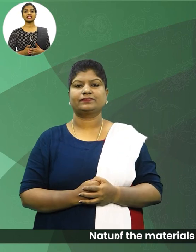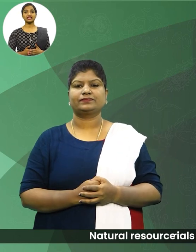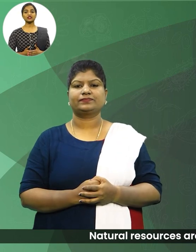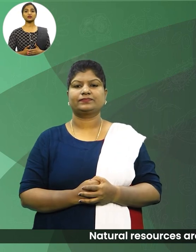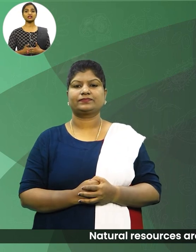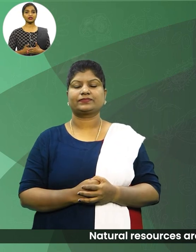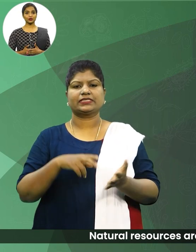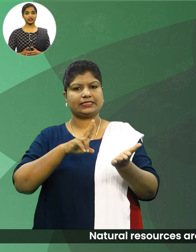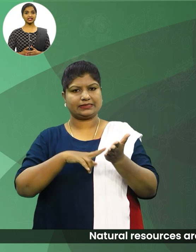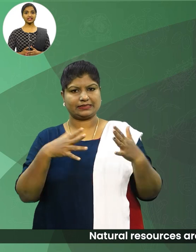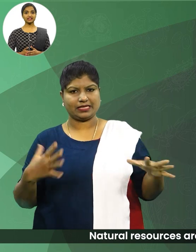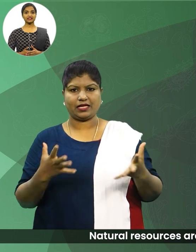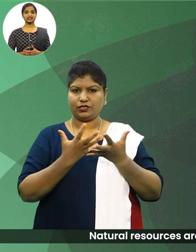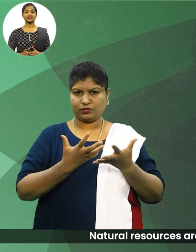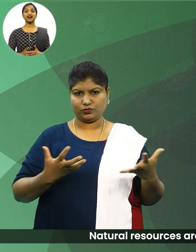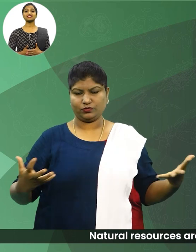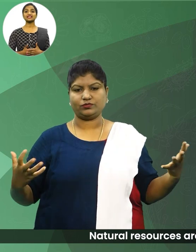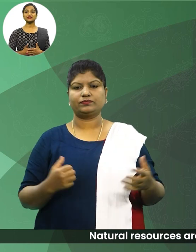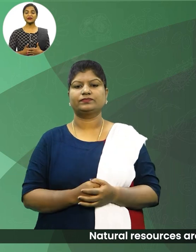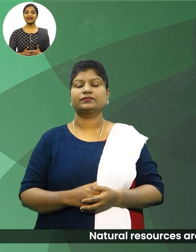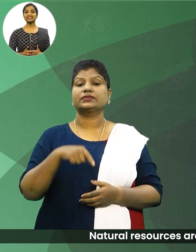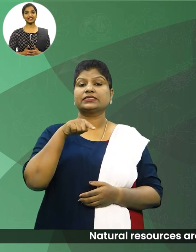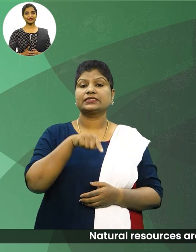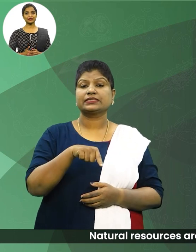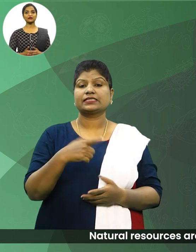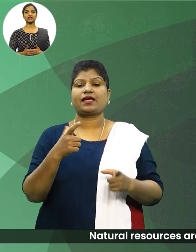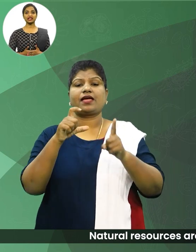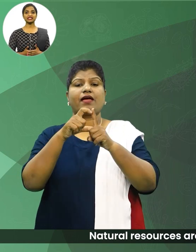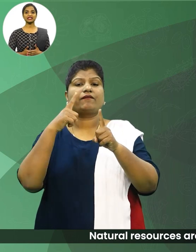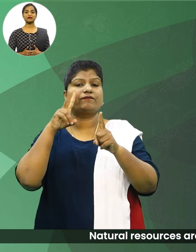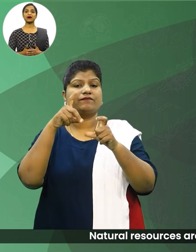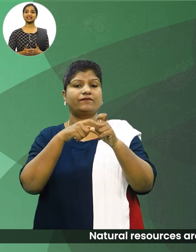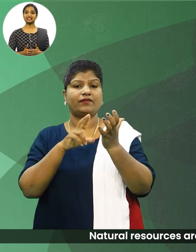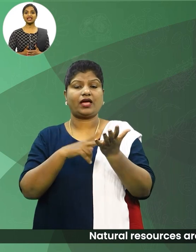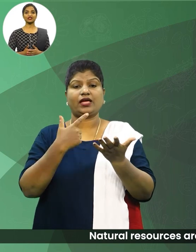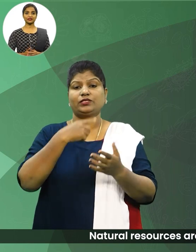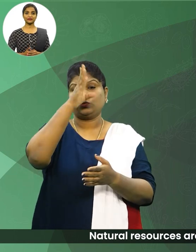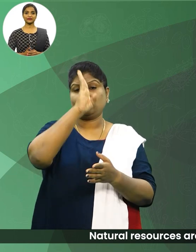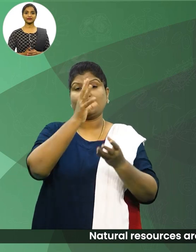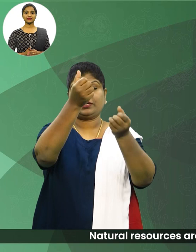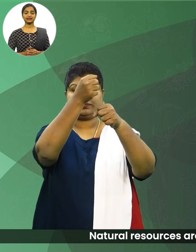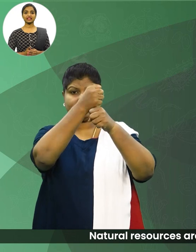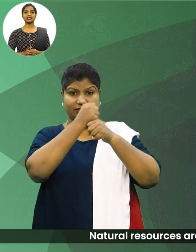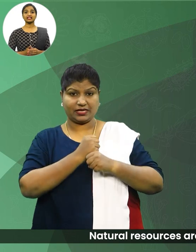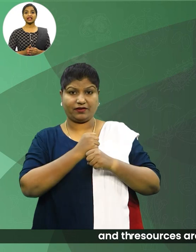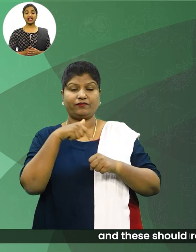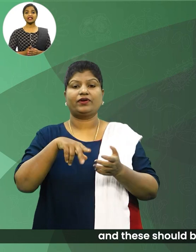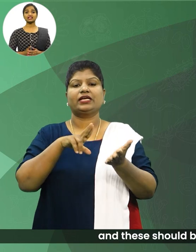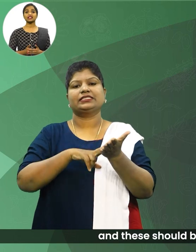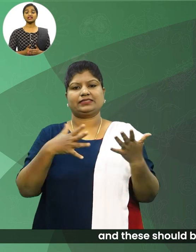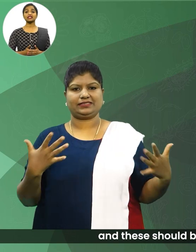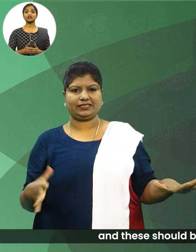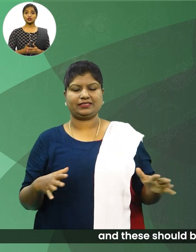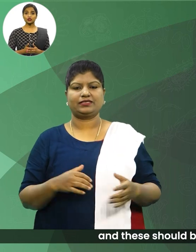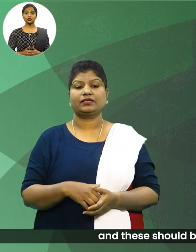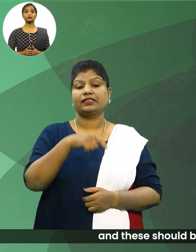Natural resources are the divine gift for us by the nature. And